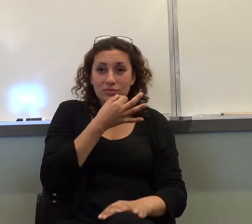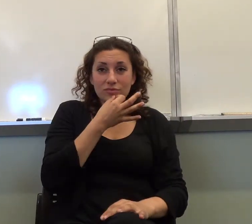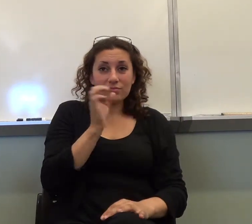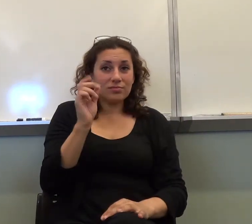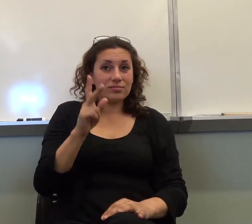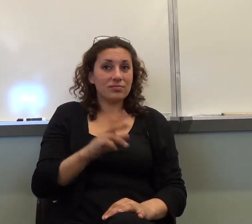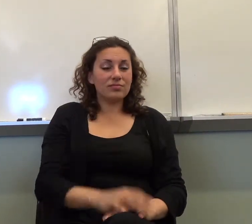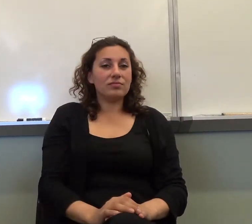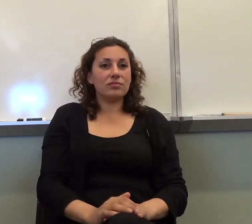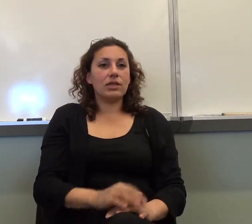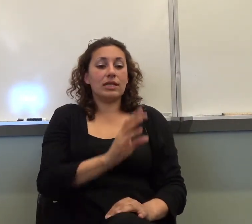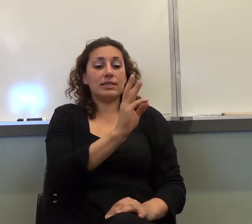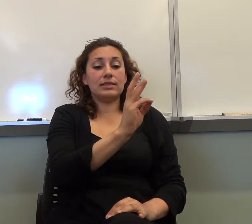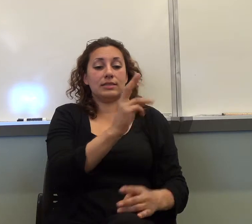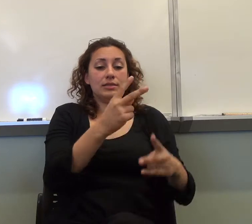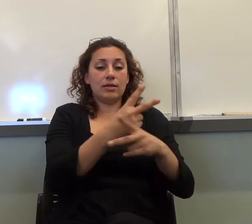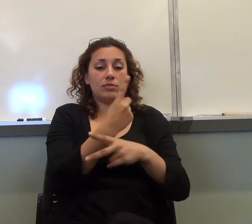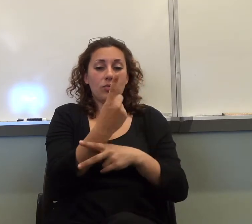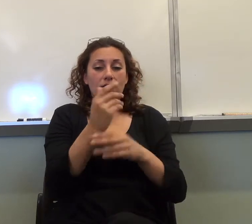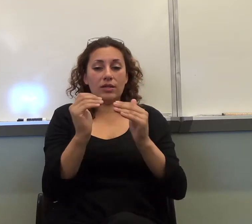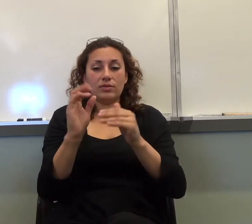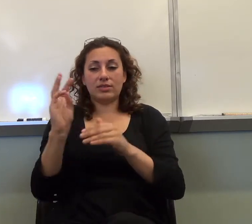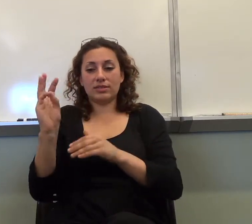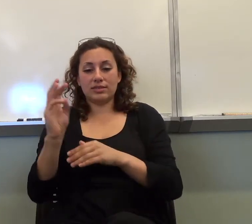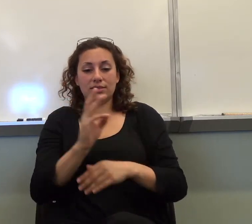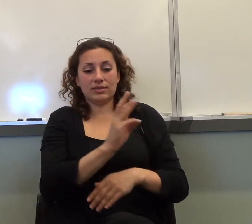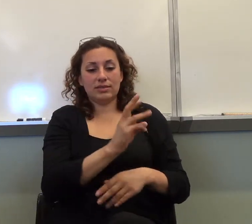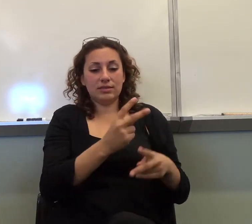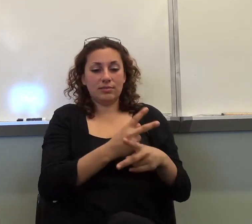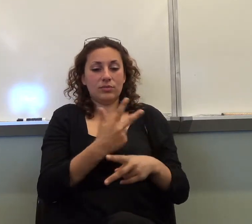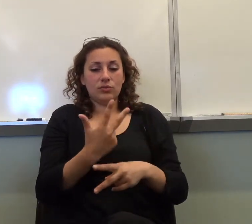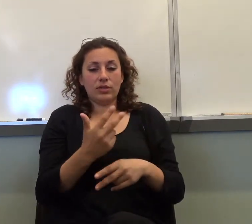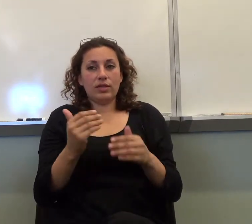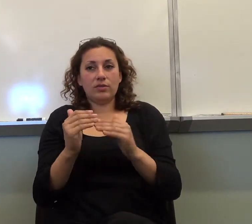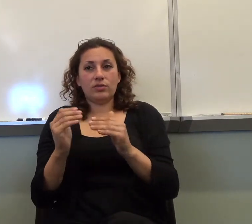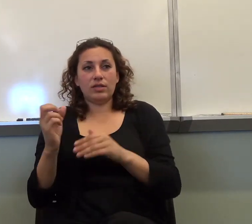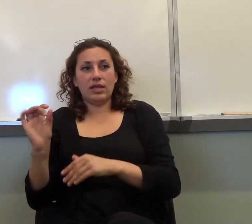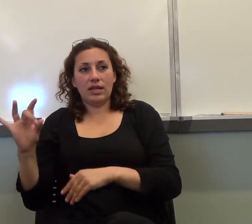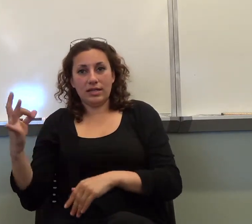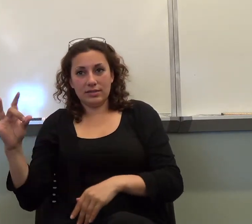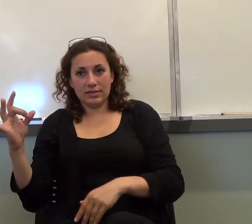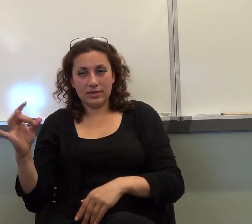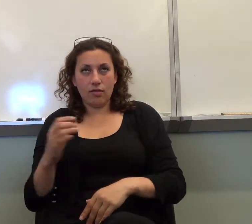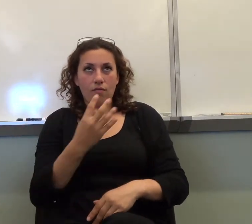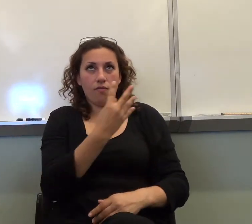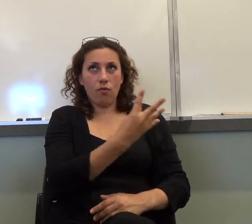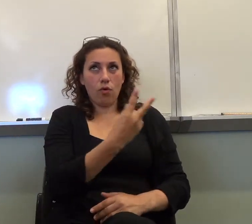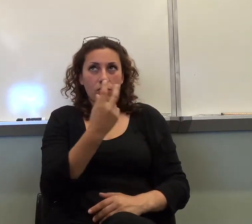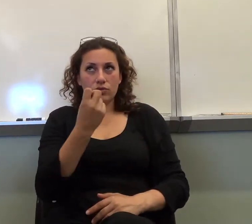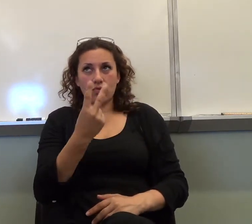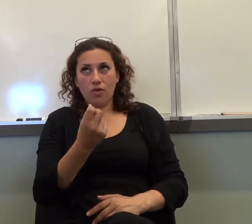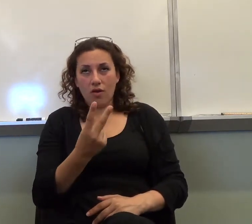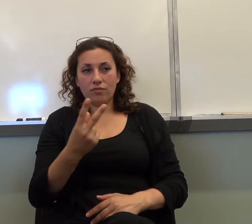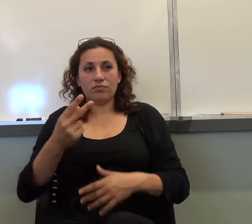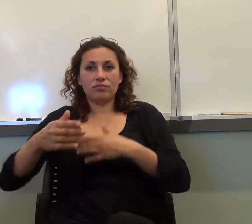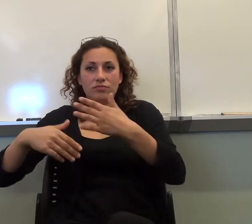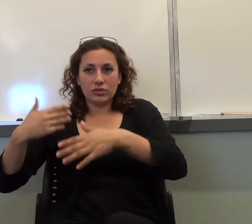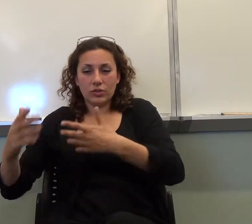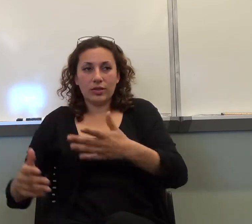6 times 1 is 6. 6 times 3 is 18. 4, 12, and so forth.